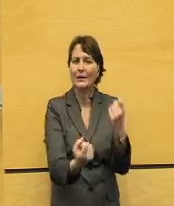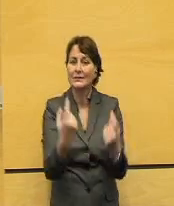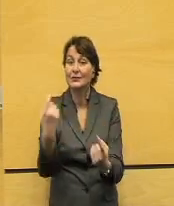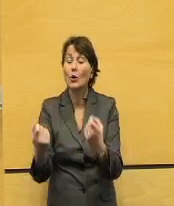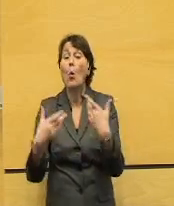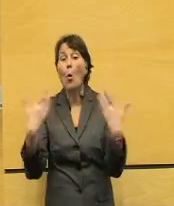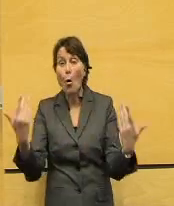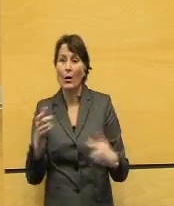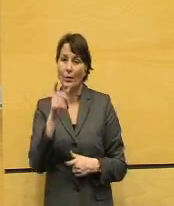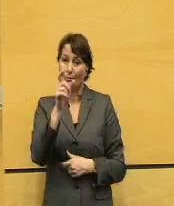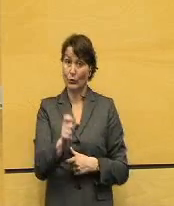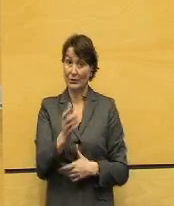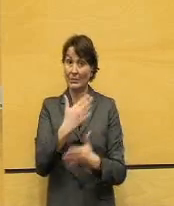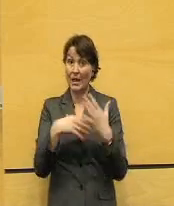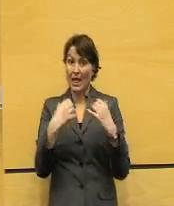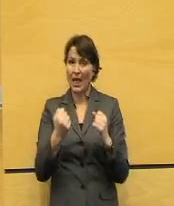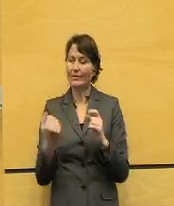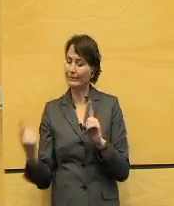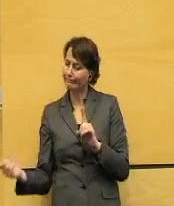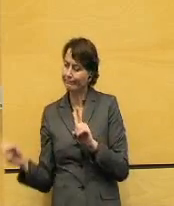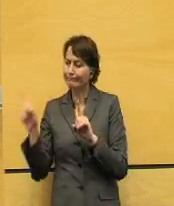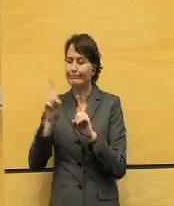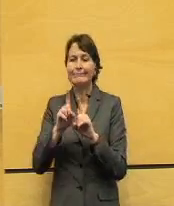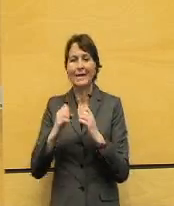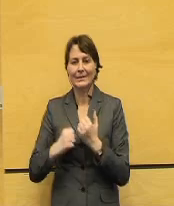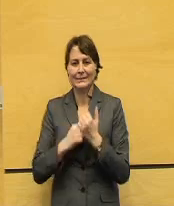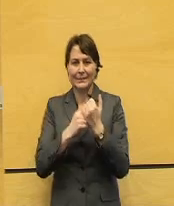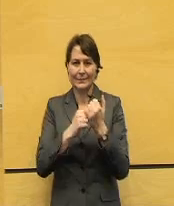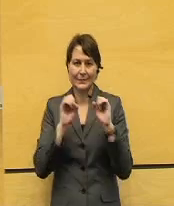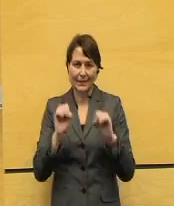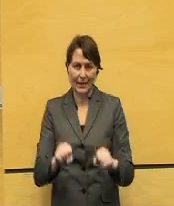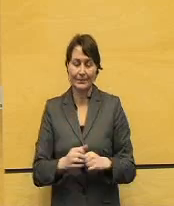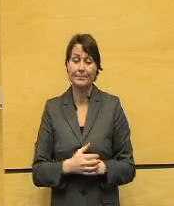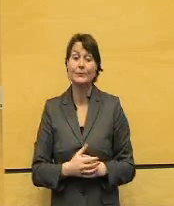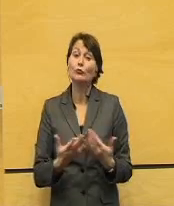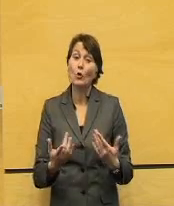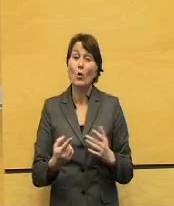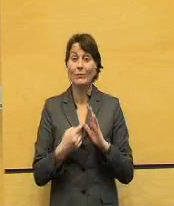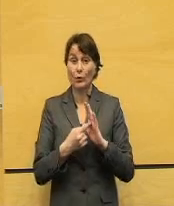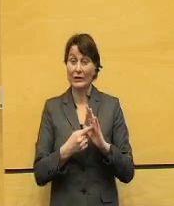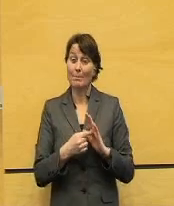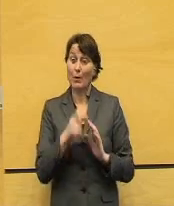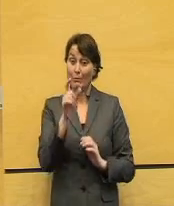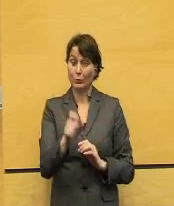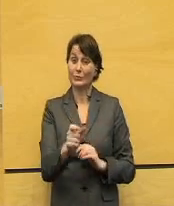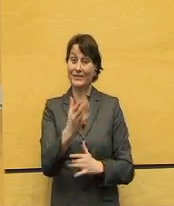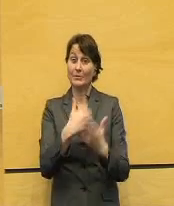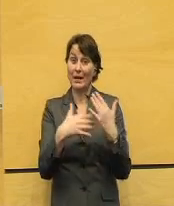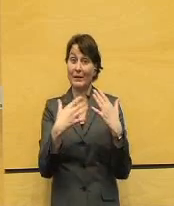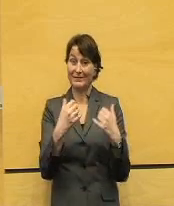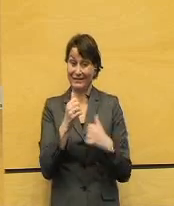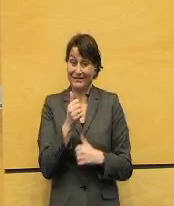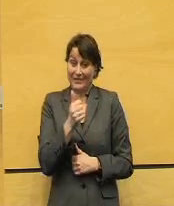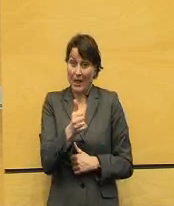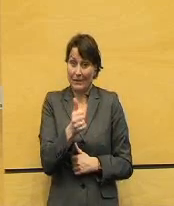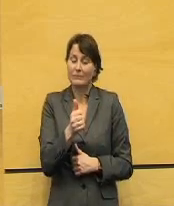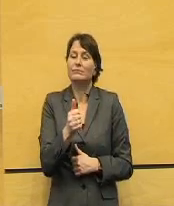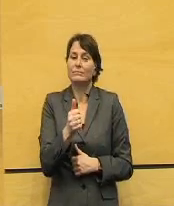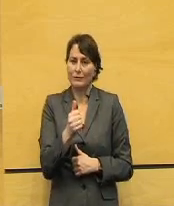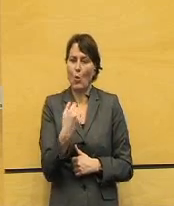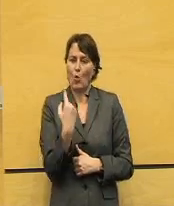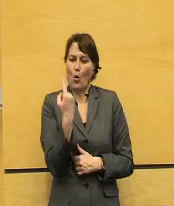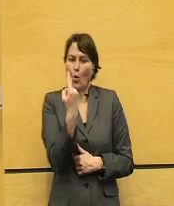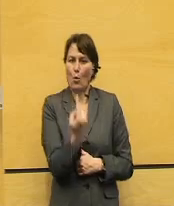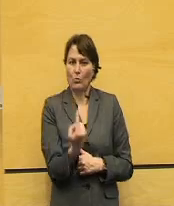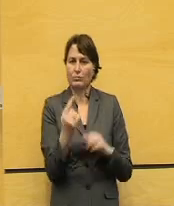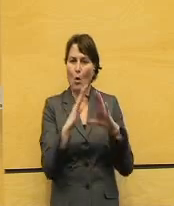for persons with disability, especially for those who live by themselves at home. Moreover, in order